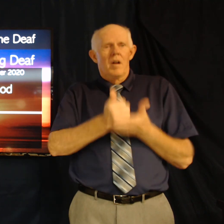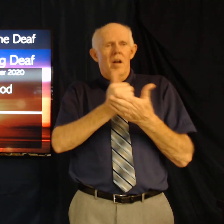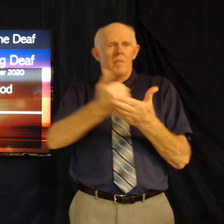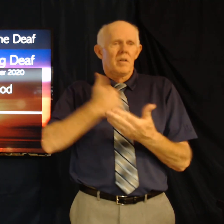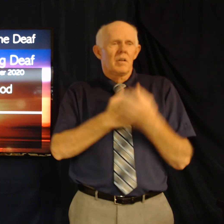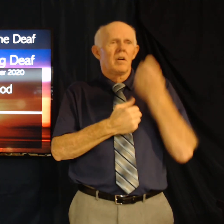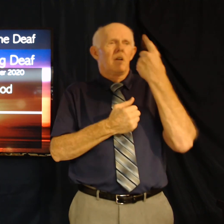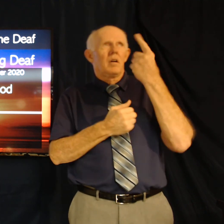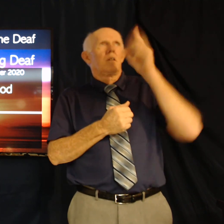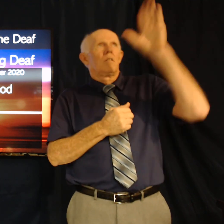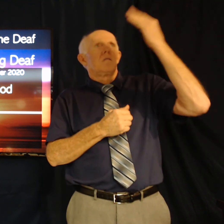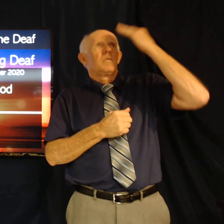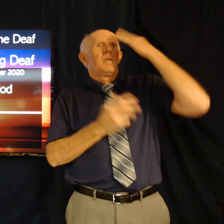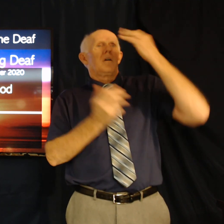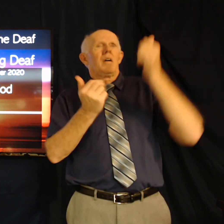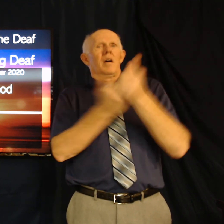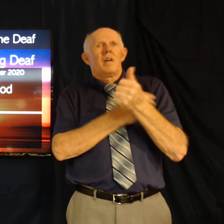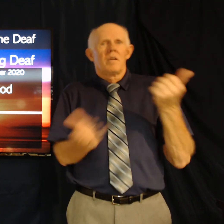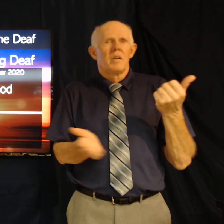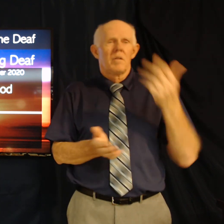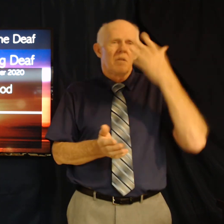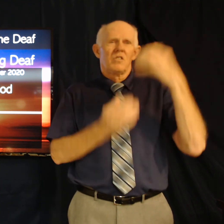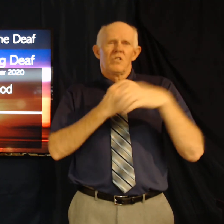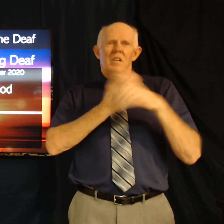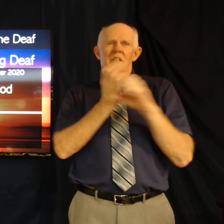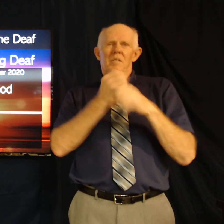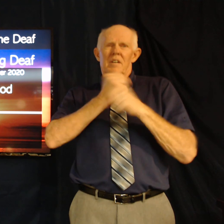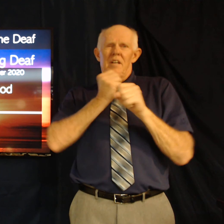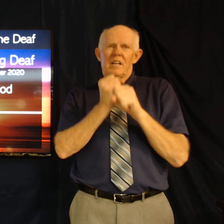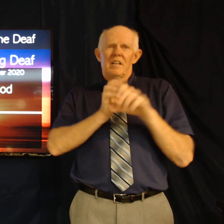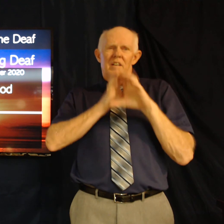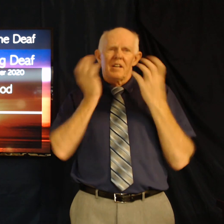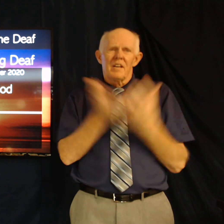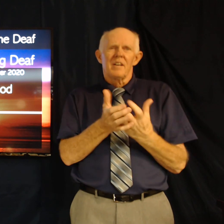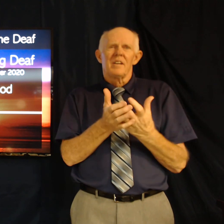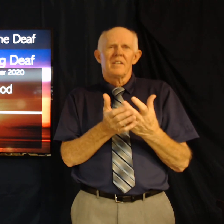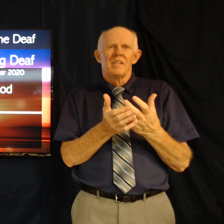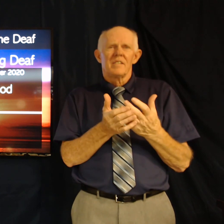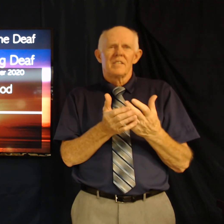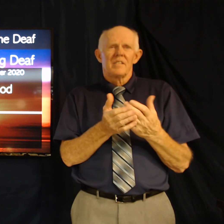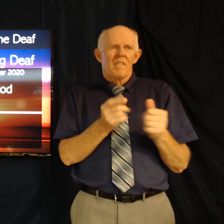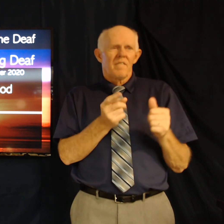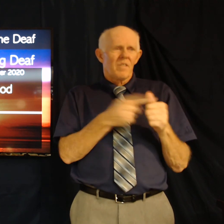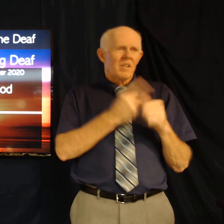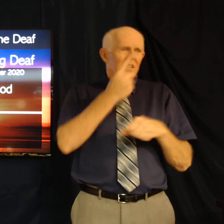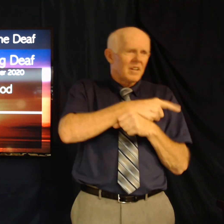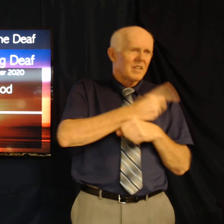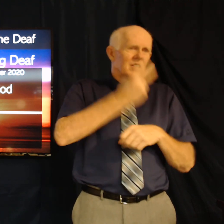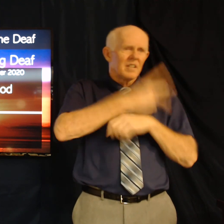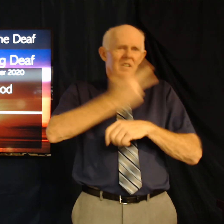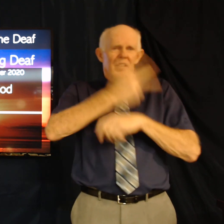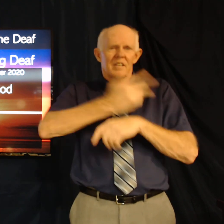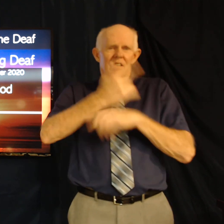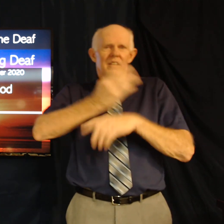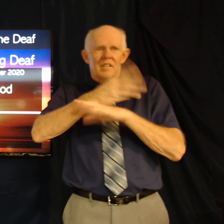knowing us and that we can read and understand and know about His creation in the earth, the first, second,